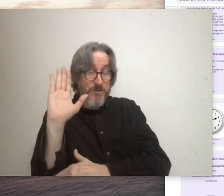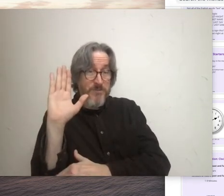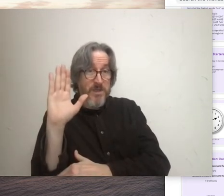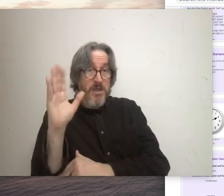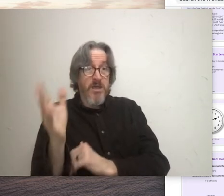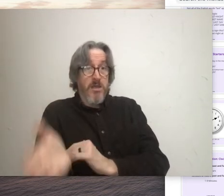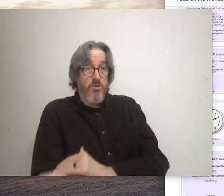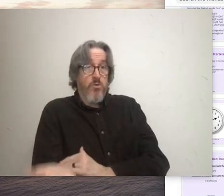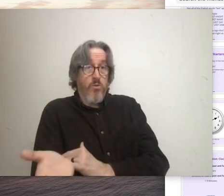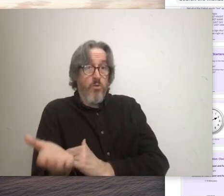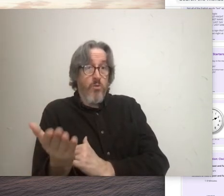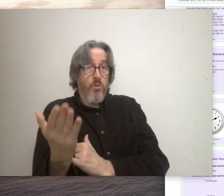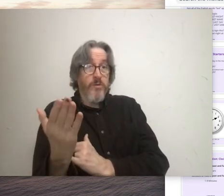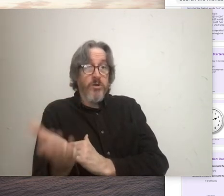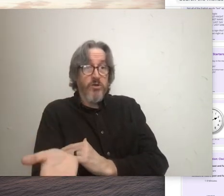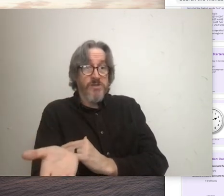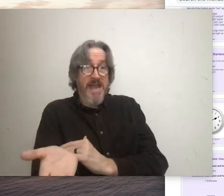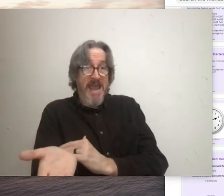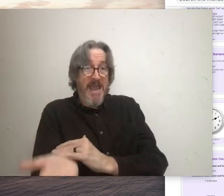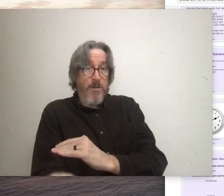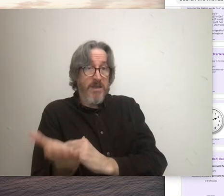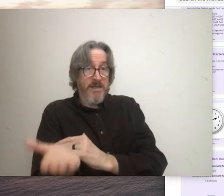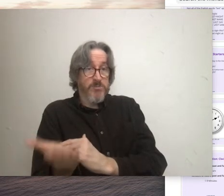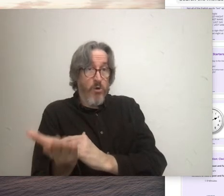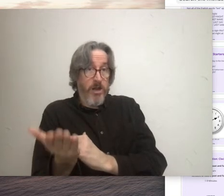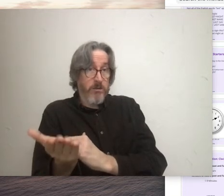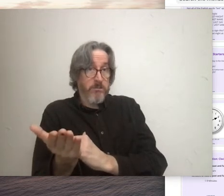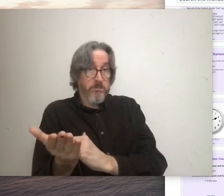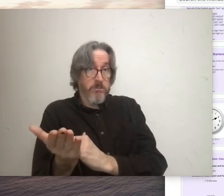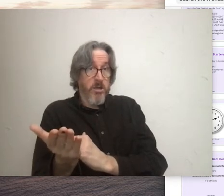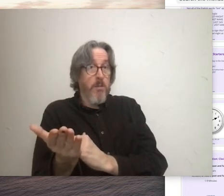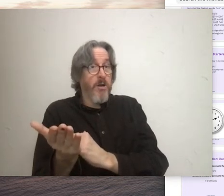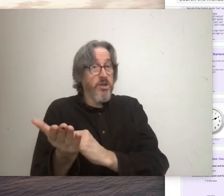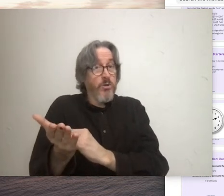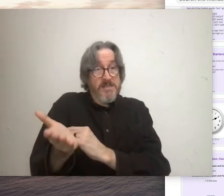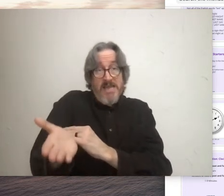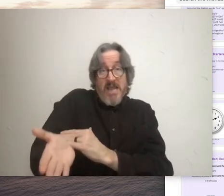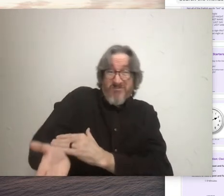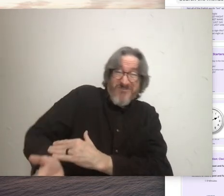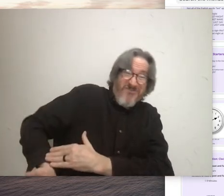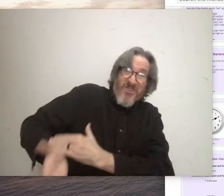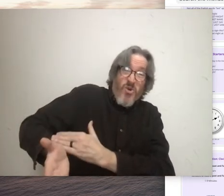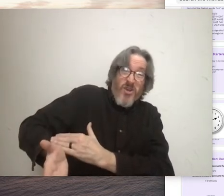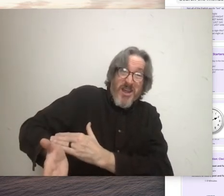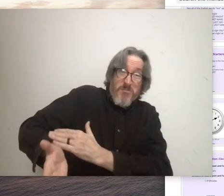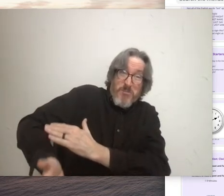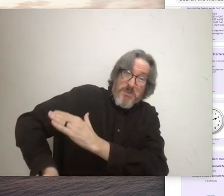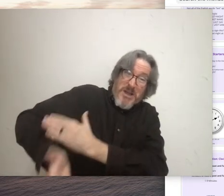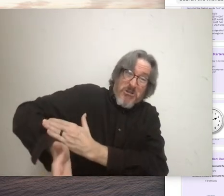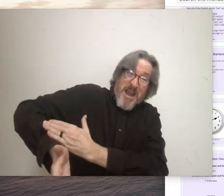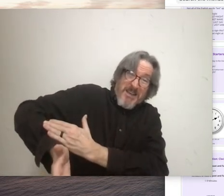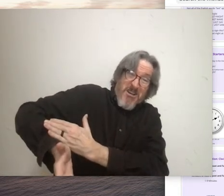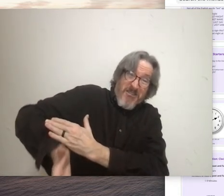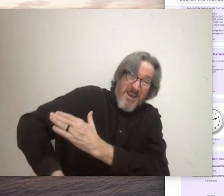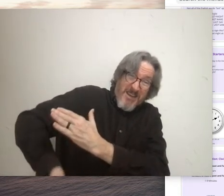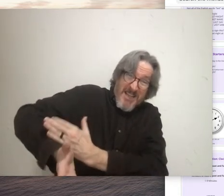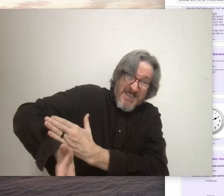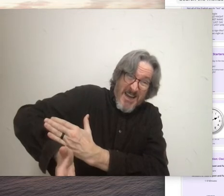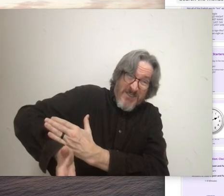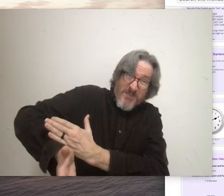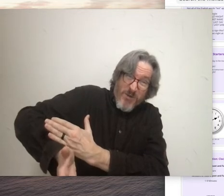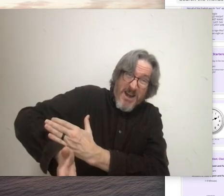noon, we will use AM is morning. But you can say, but crack at dawn,